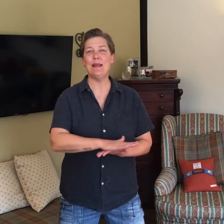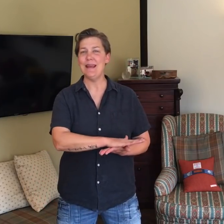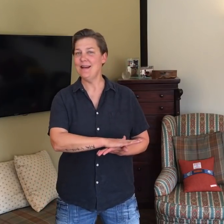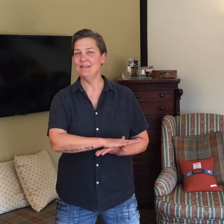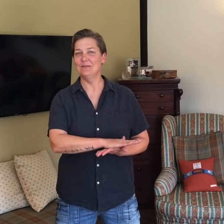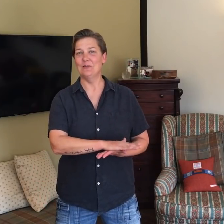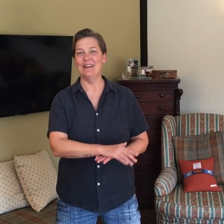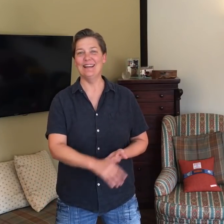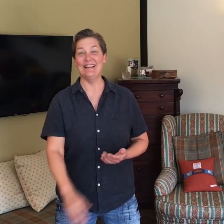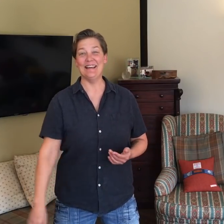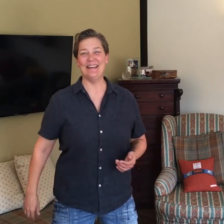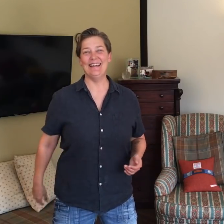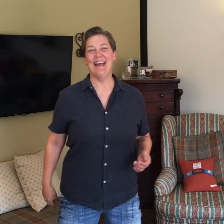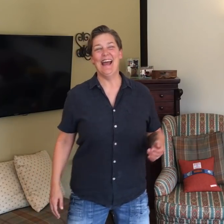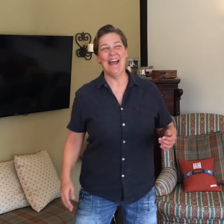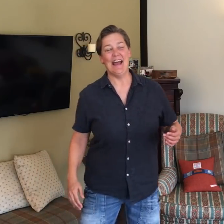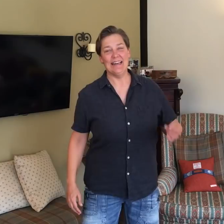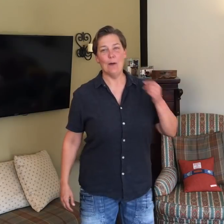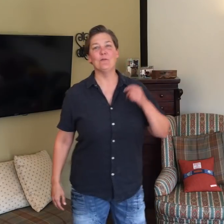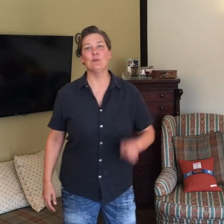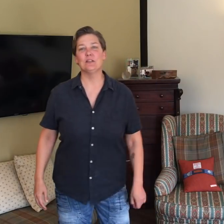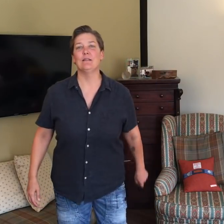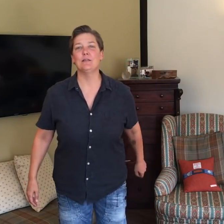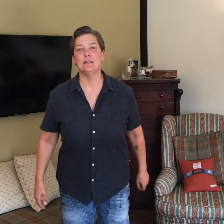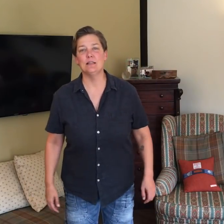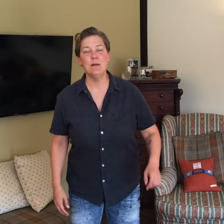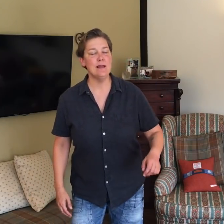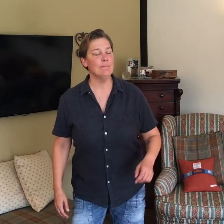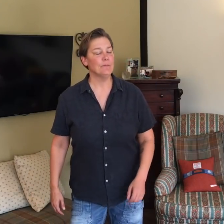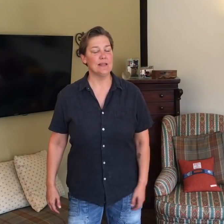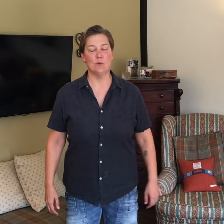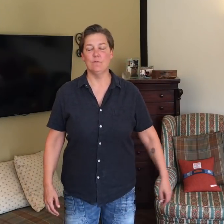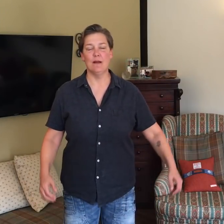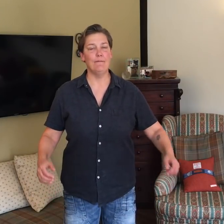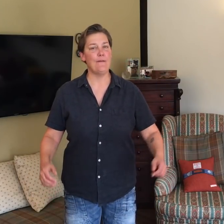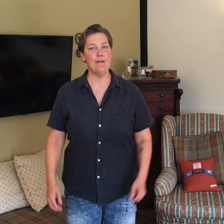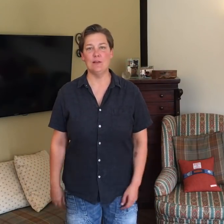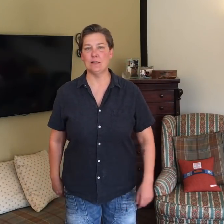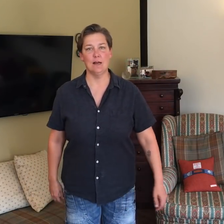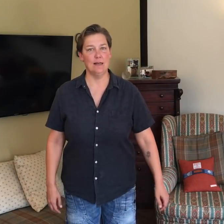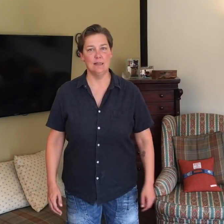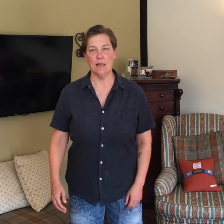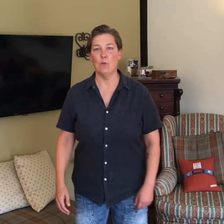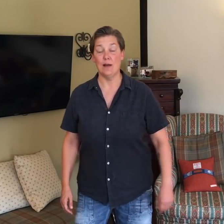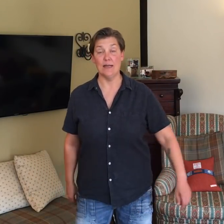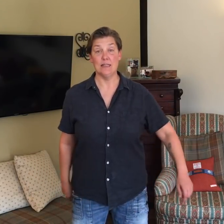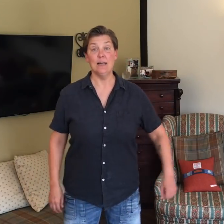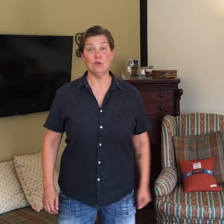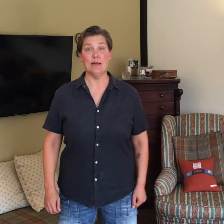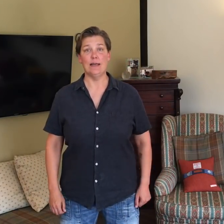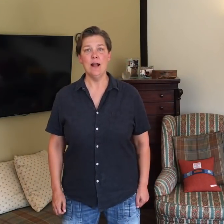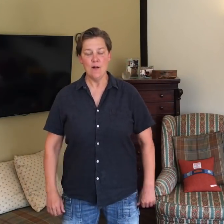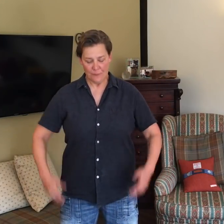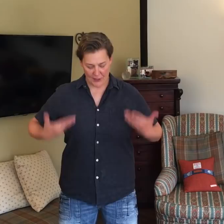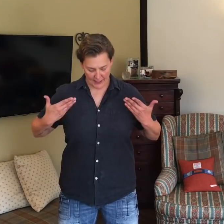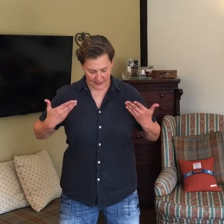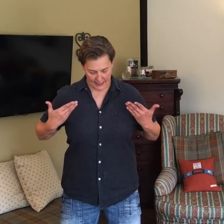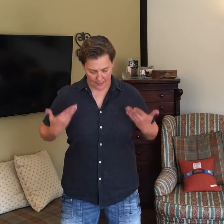be. We're nearly there. And now we've got the sign for this is me. It's one of my favourite signs. It is literally, this is